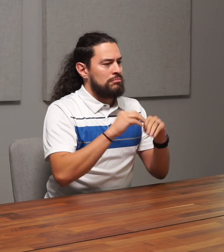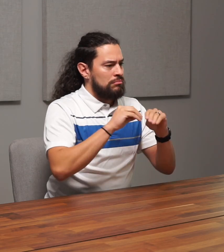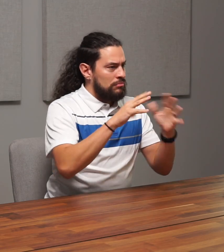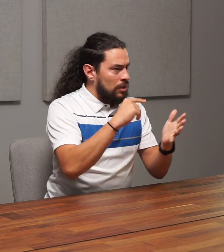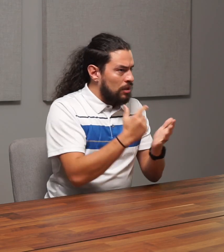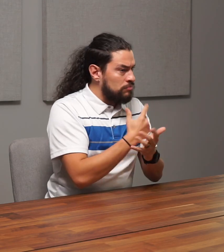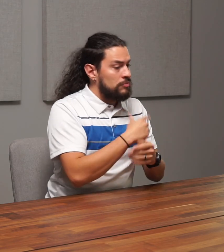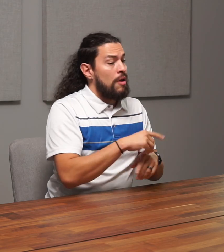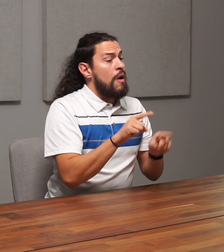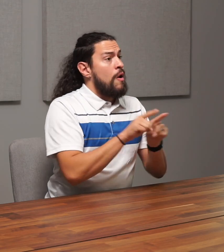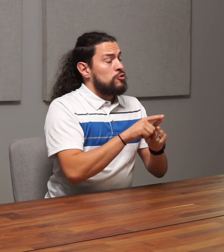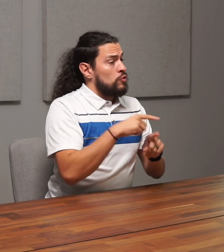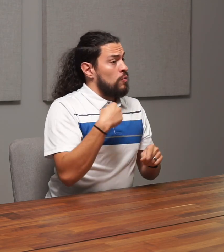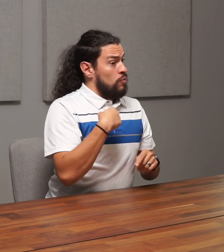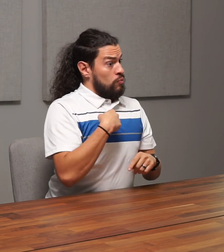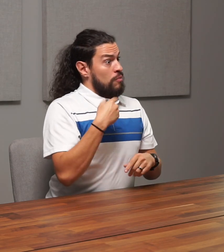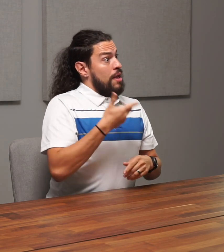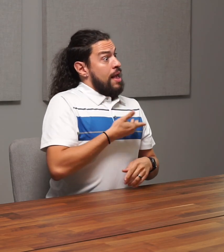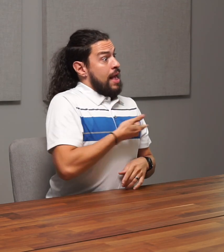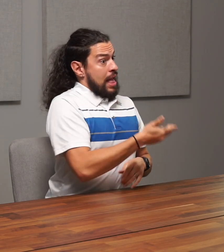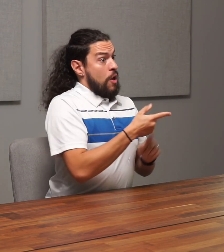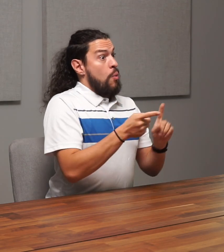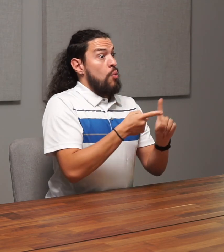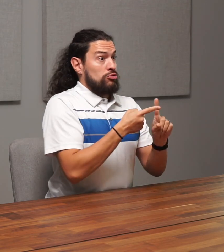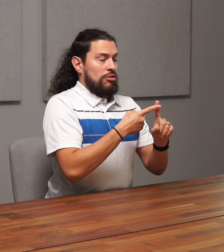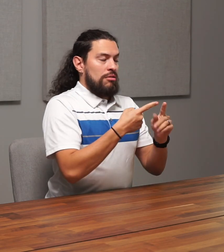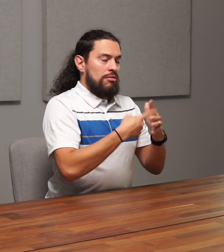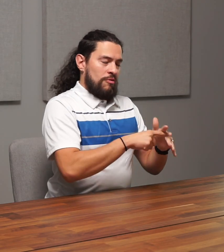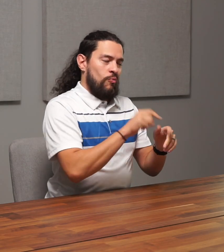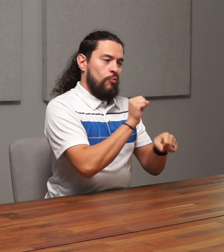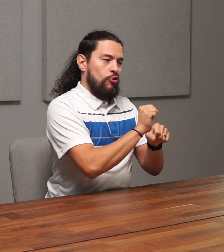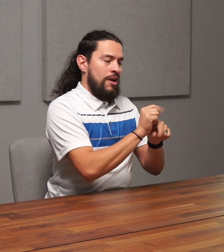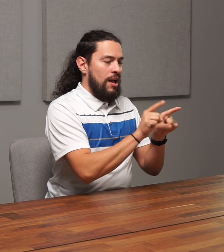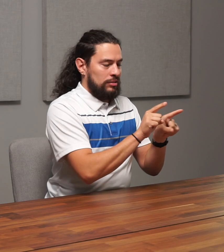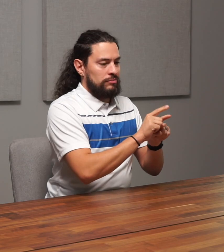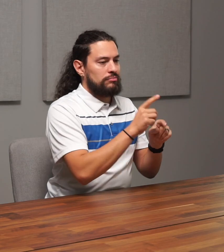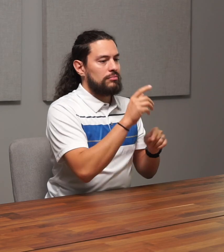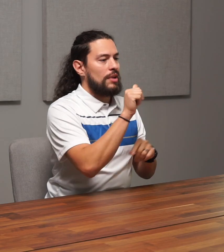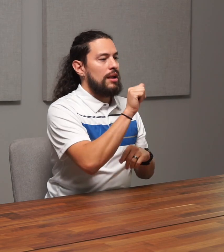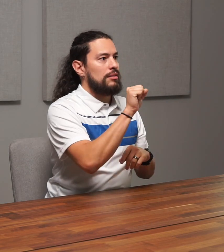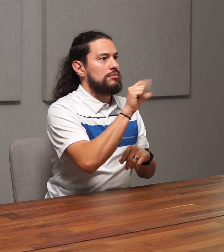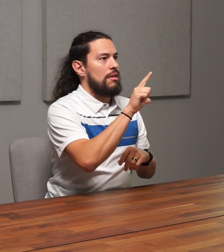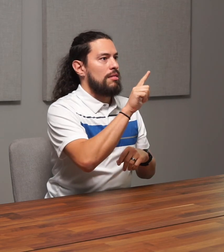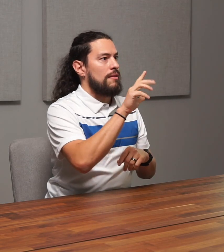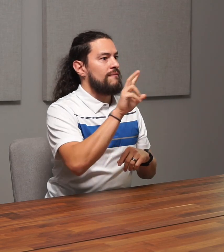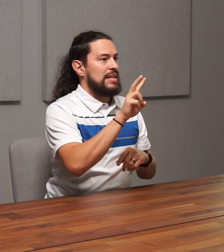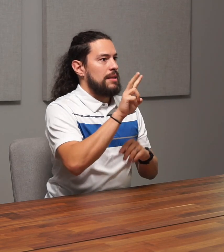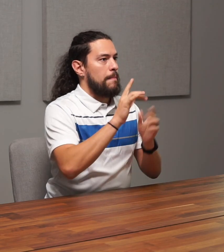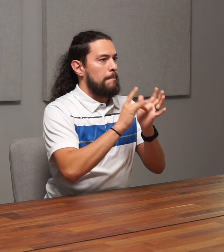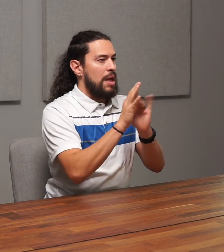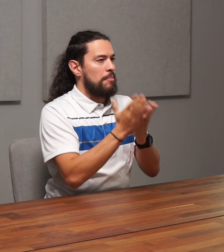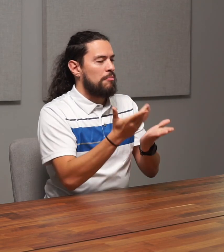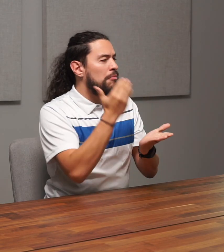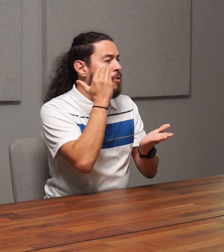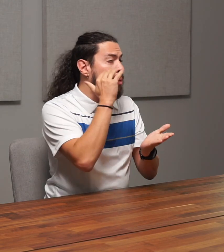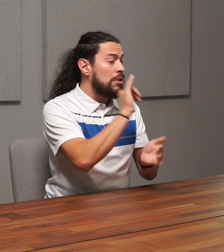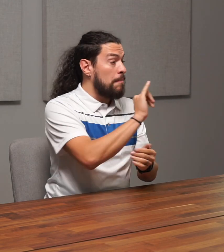their heart language of asl they also do that using media content as well we